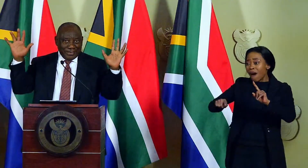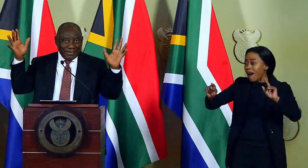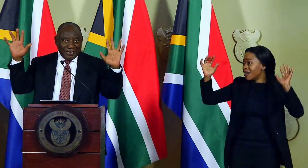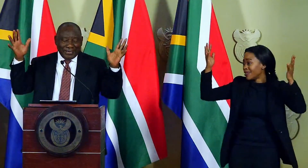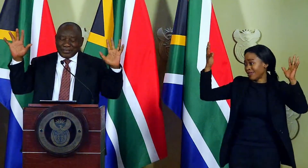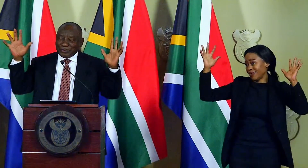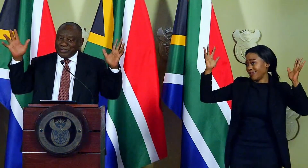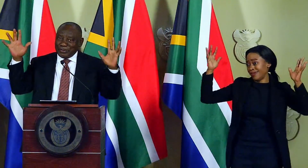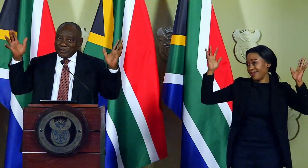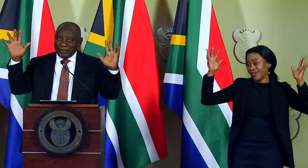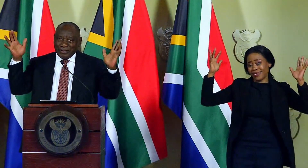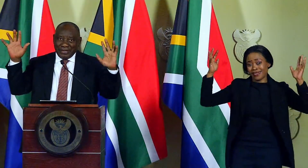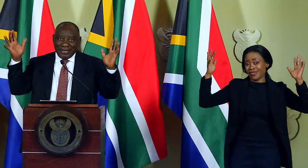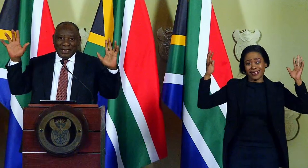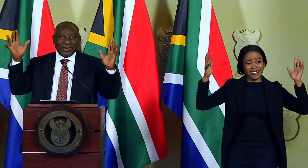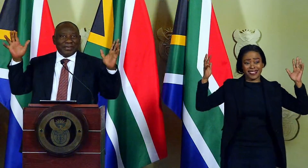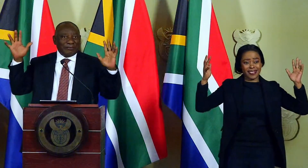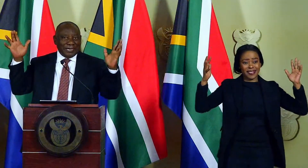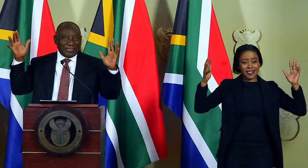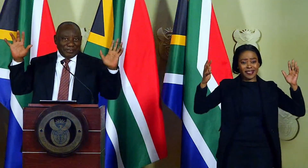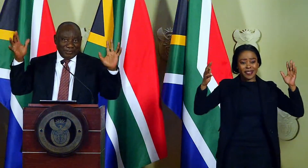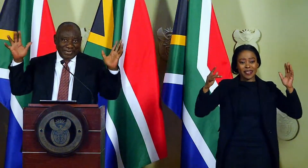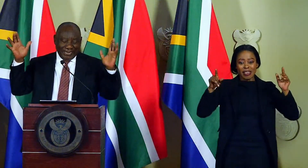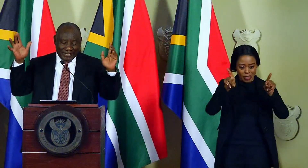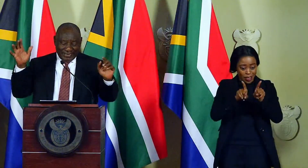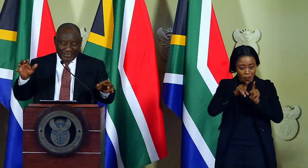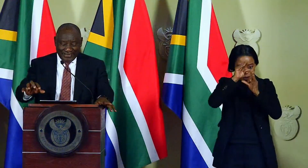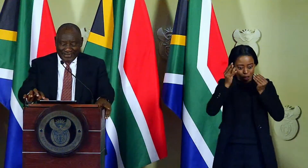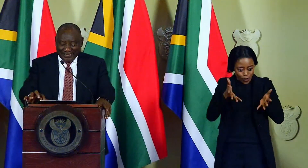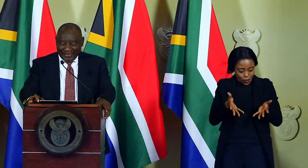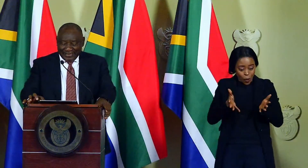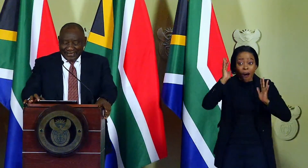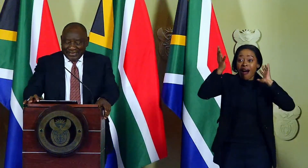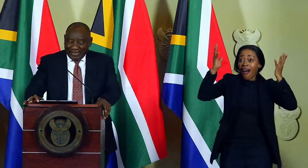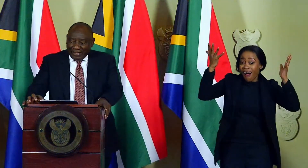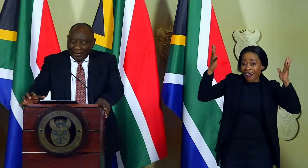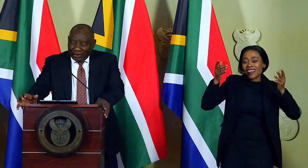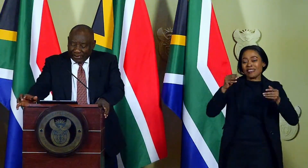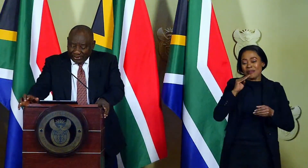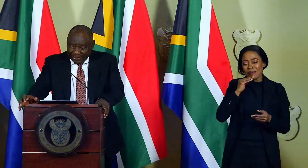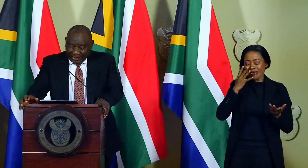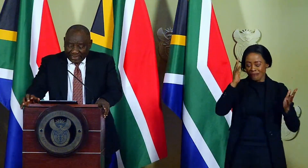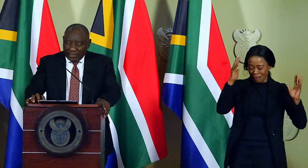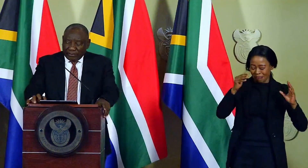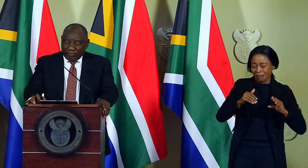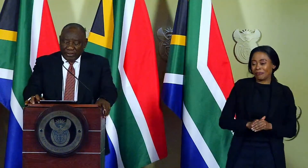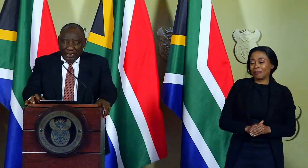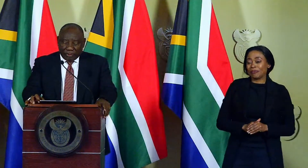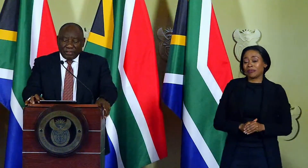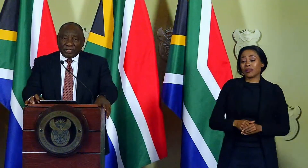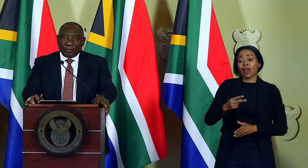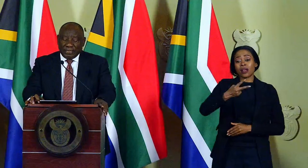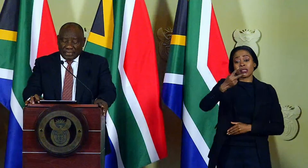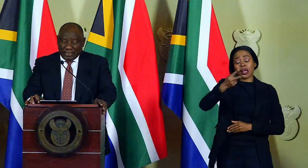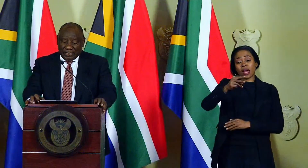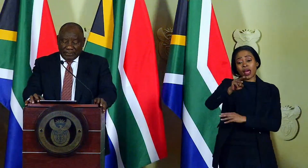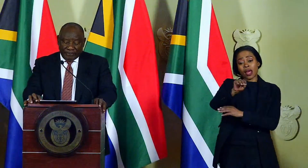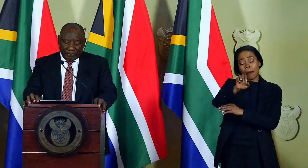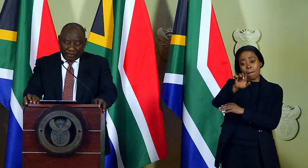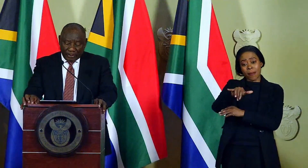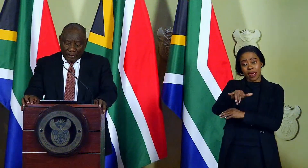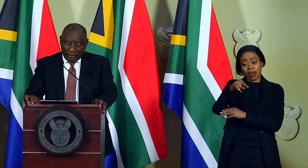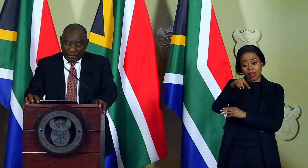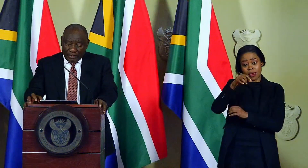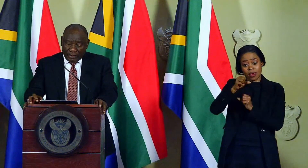applaud as we do and have learned today. On the 2nd of May